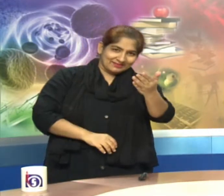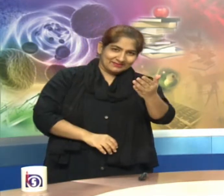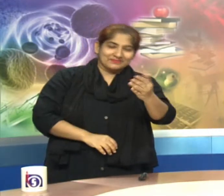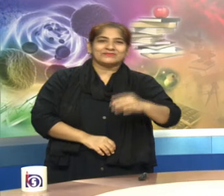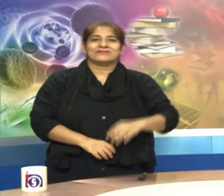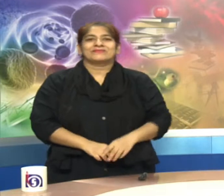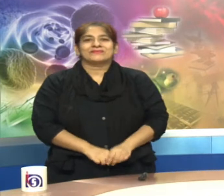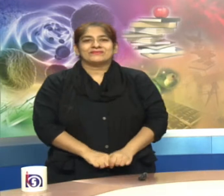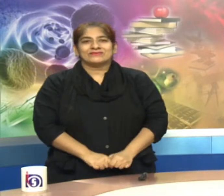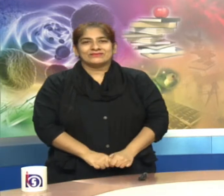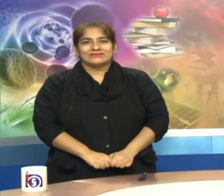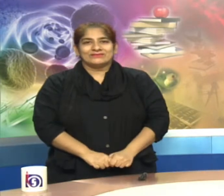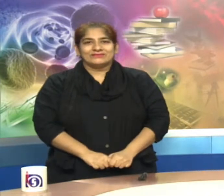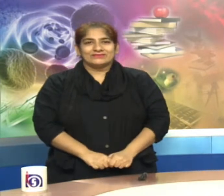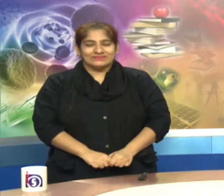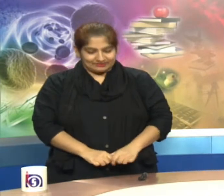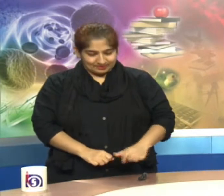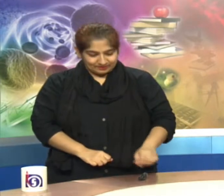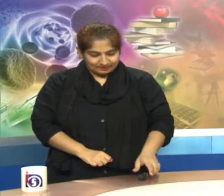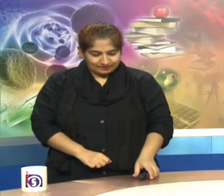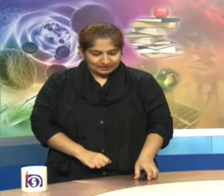Answer has already been discussed in the video.